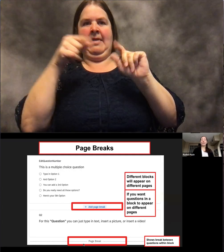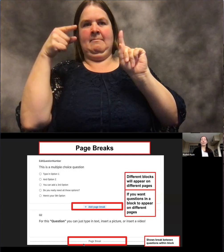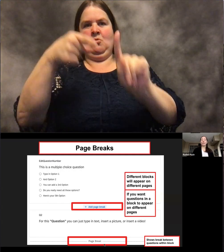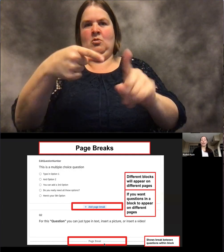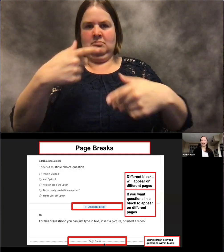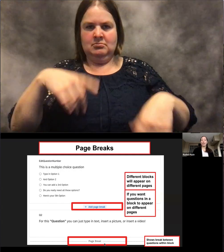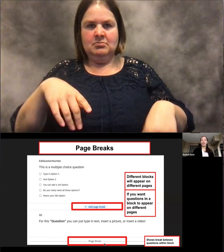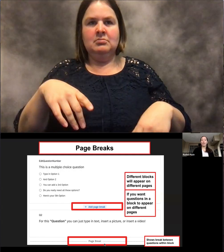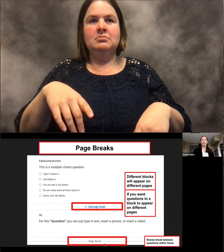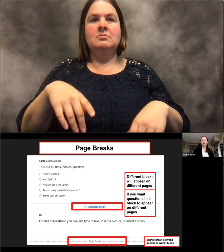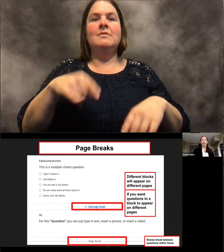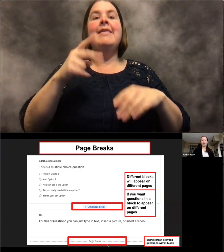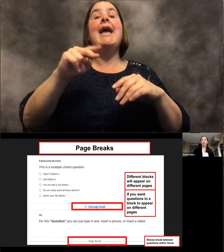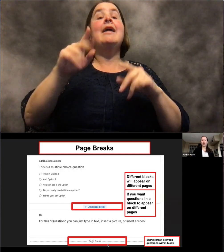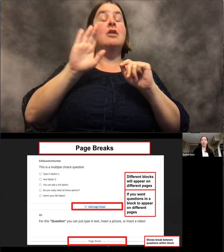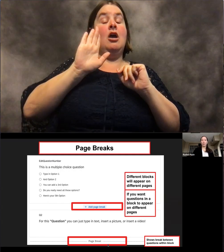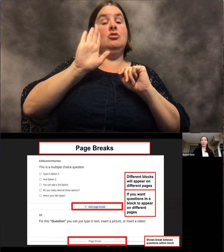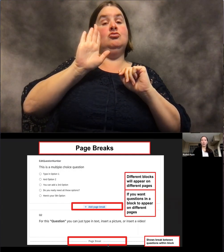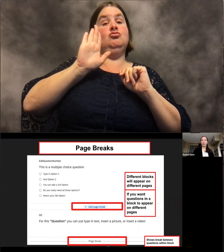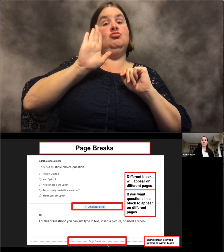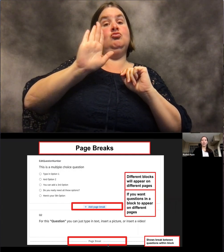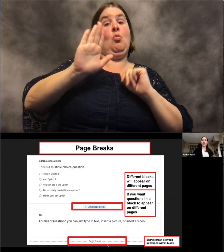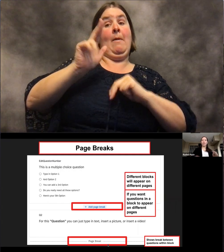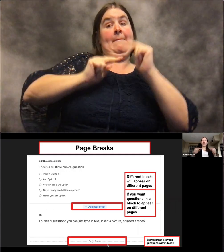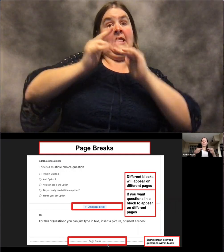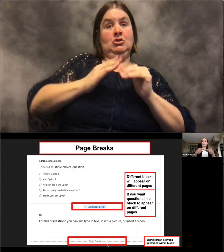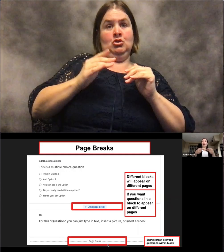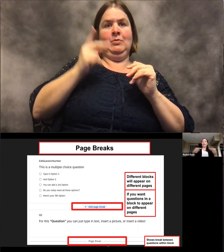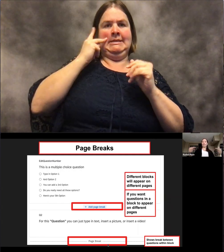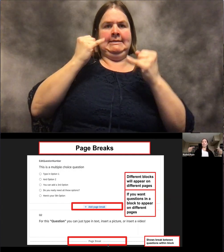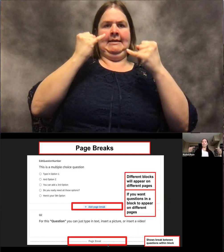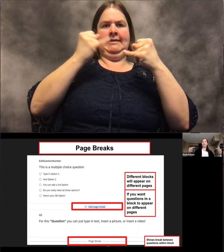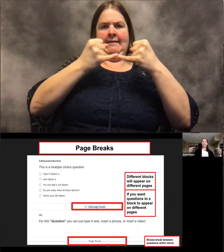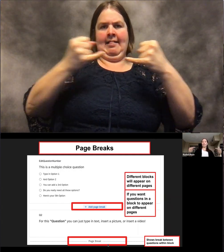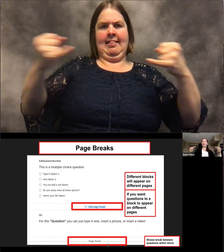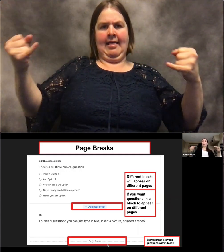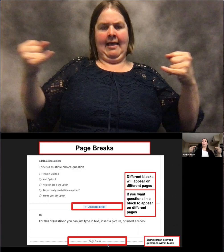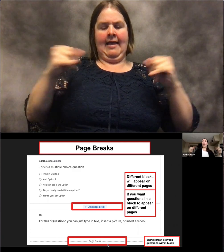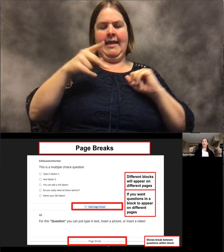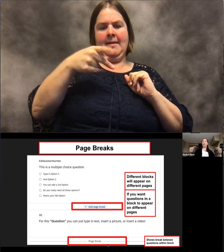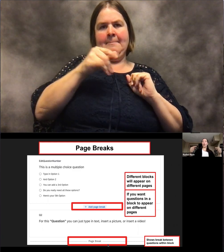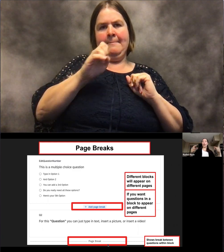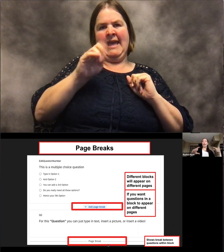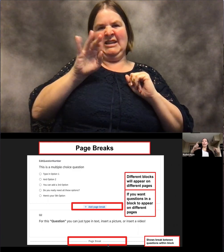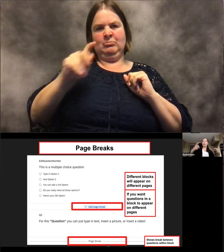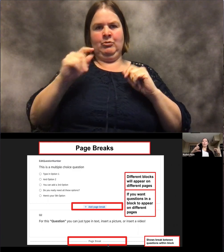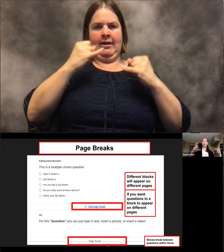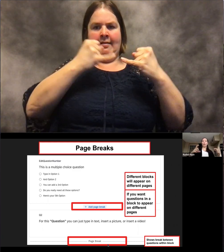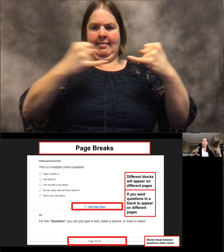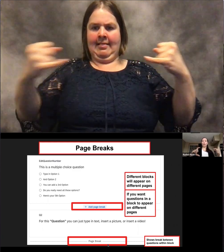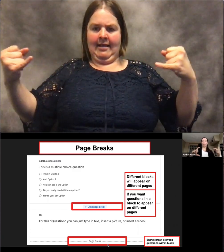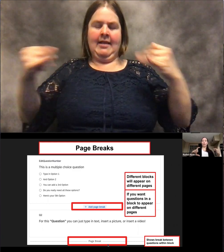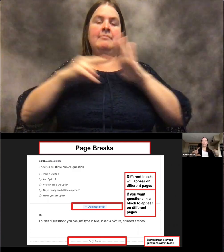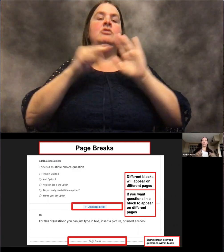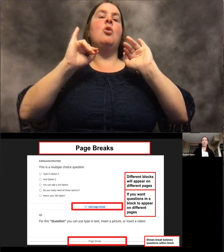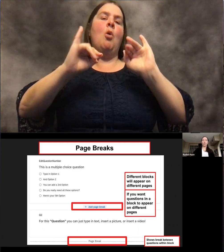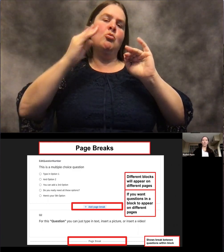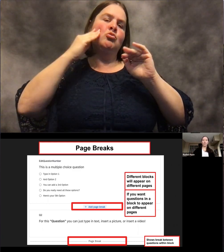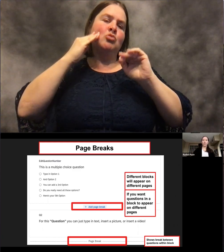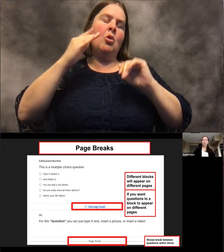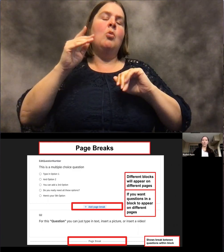It then looks like this in the survey builder. So it indicates that there's a page break in between the